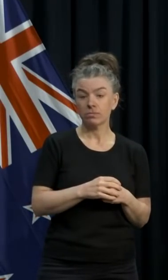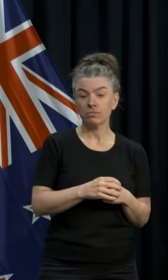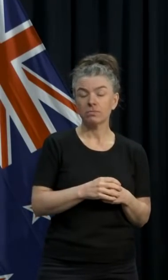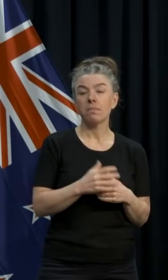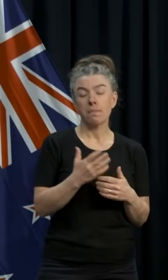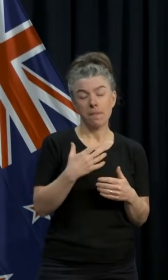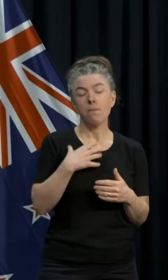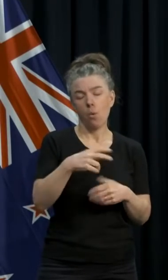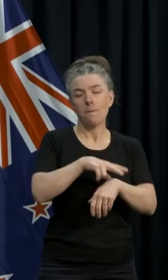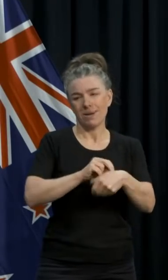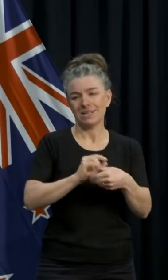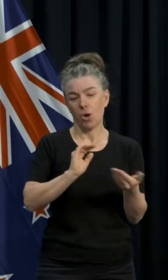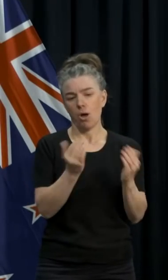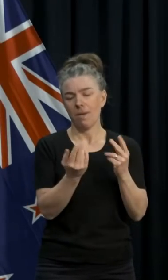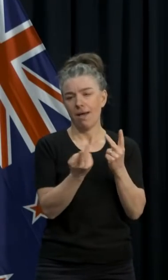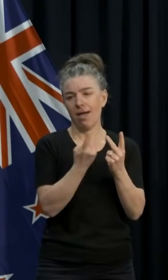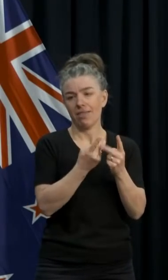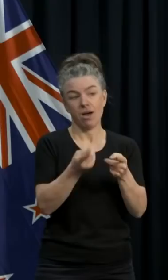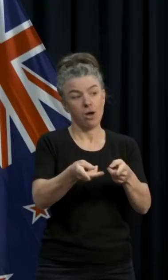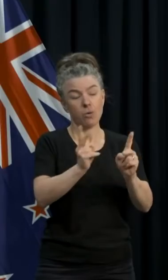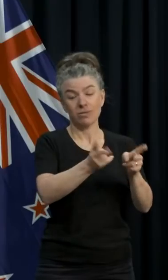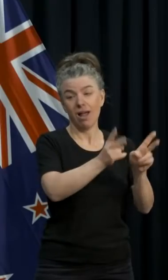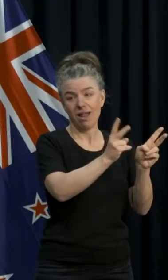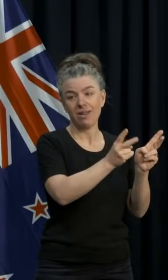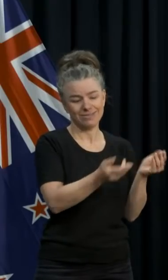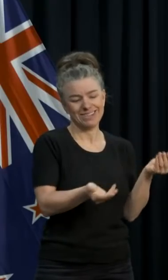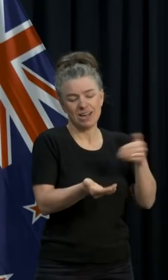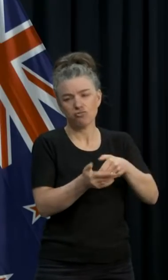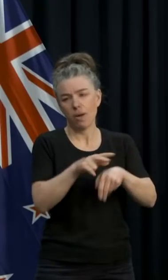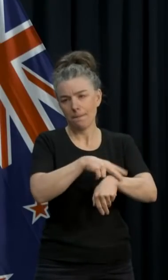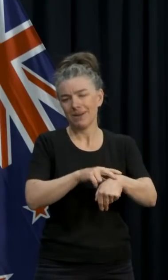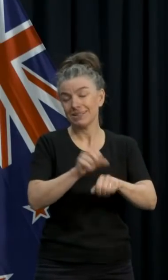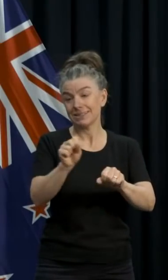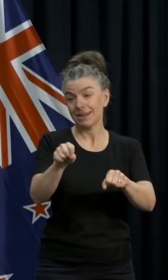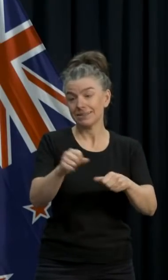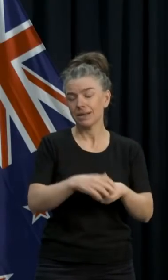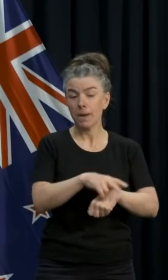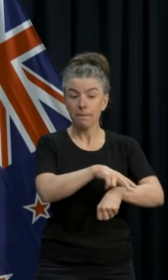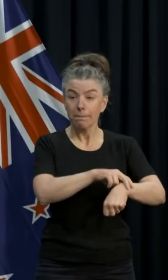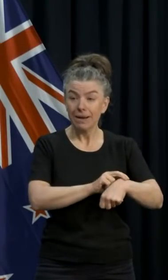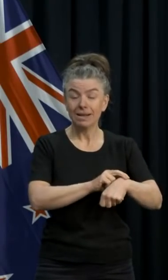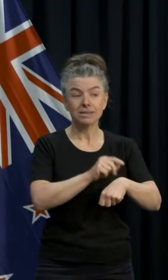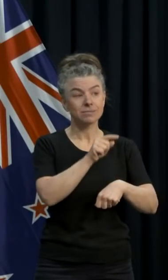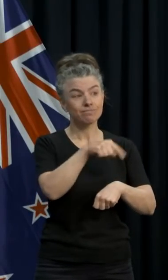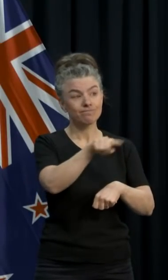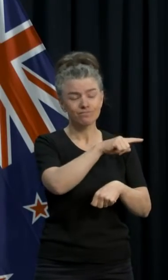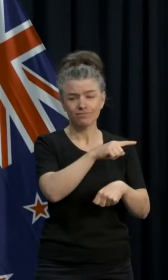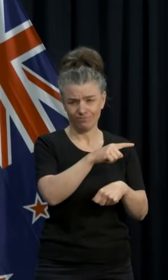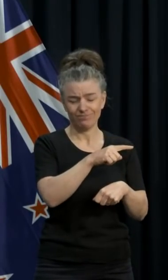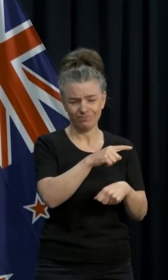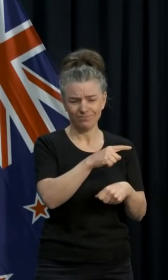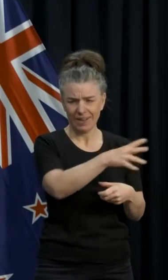than the presence that they have at the other managed isolation facilities. The police have been very, very engaged in the planning